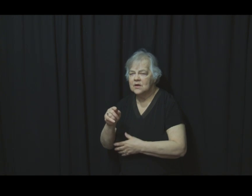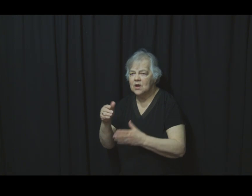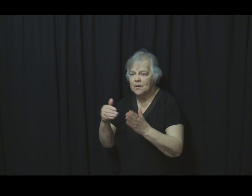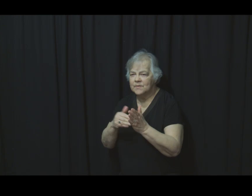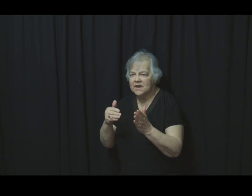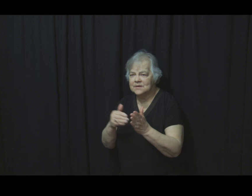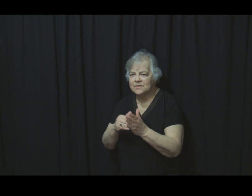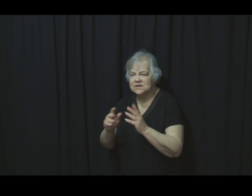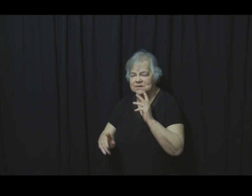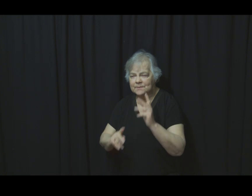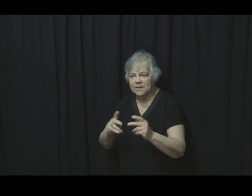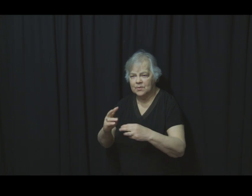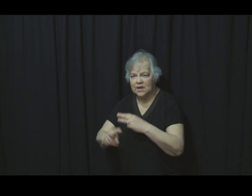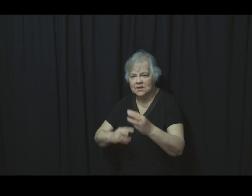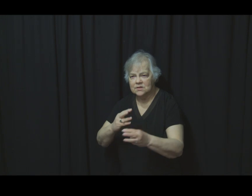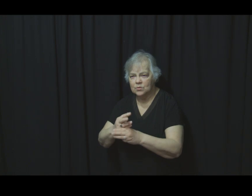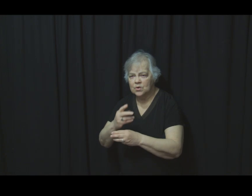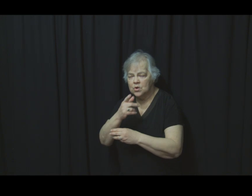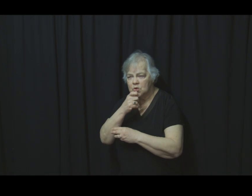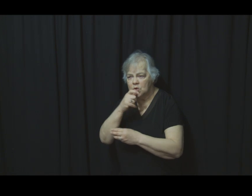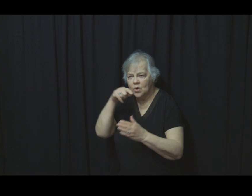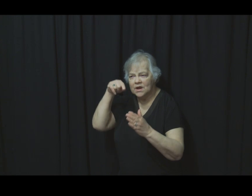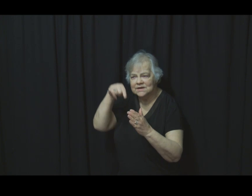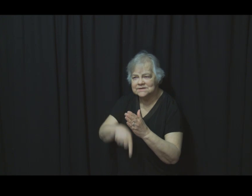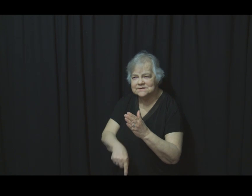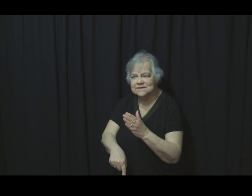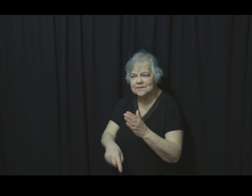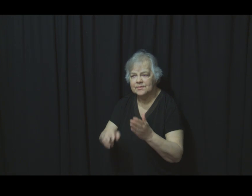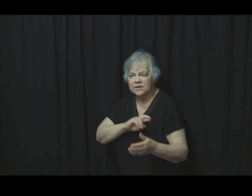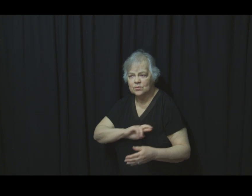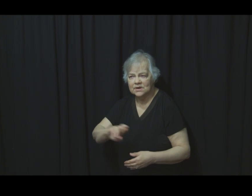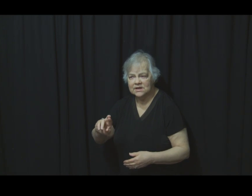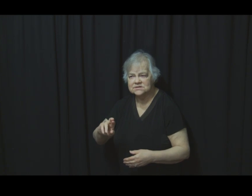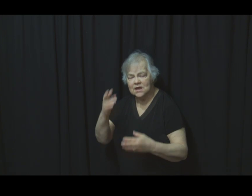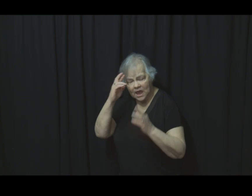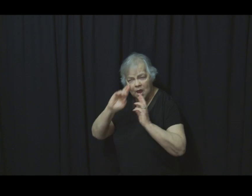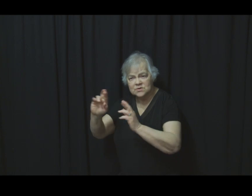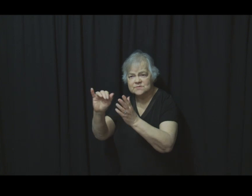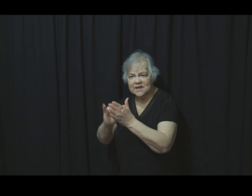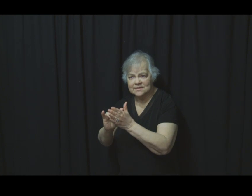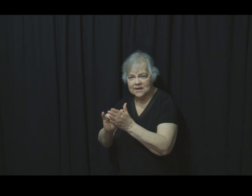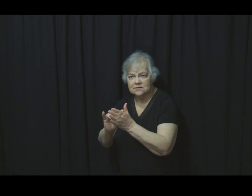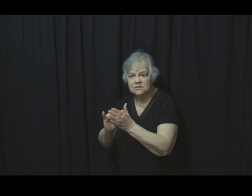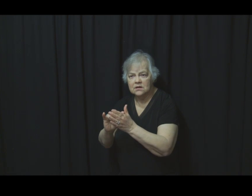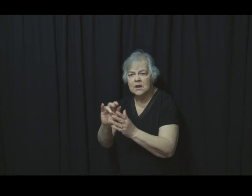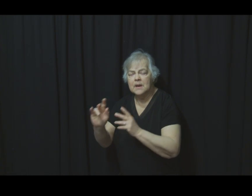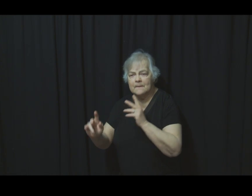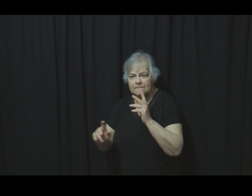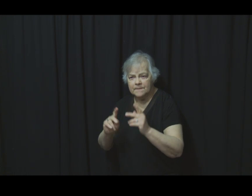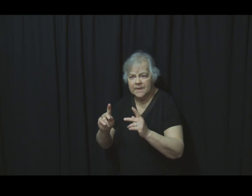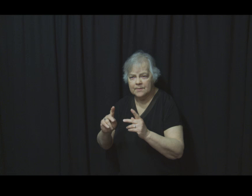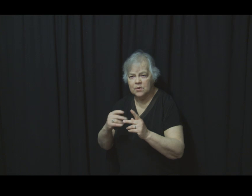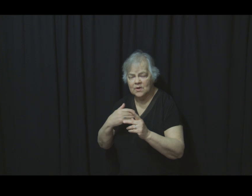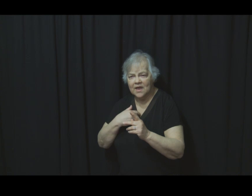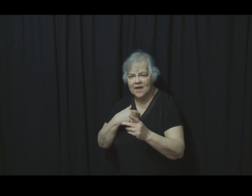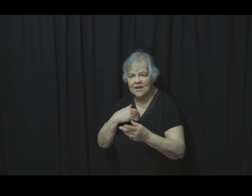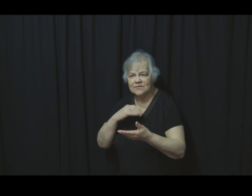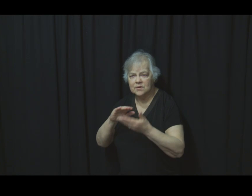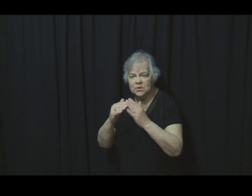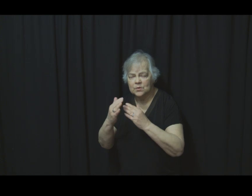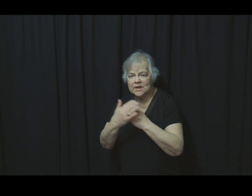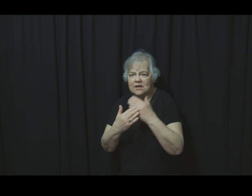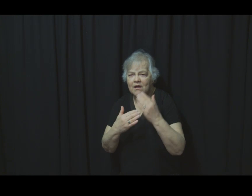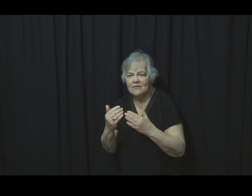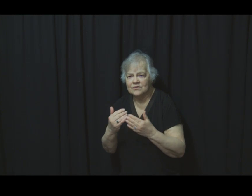people in the world who are deeply religious, and I respect that. People get tremendous community and comfort and nurture